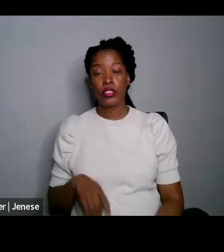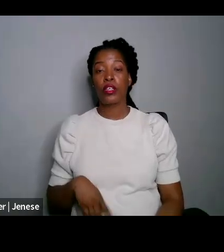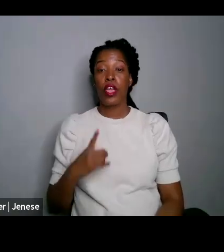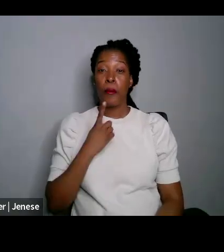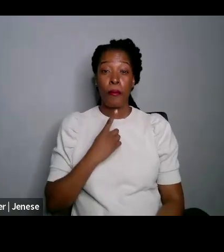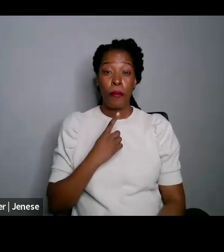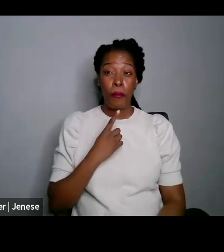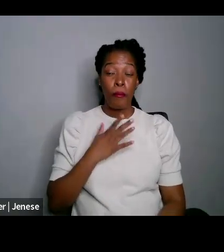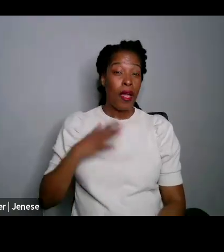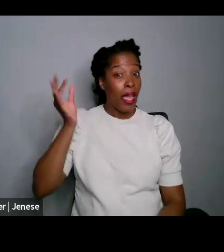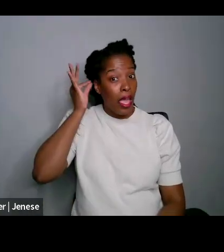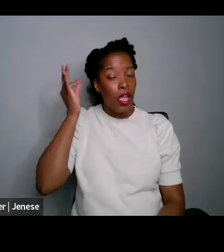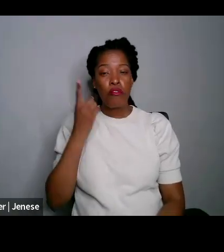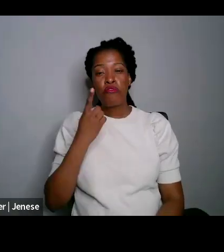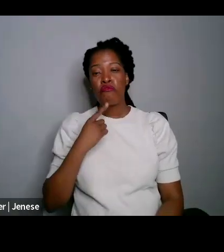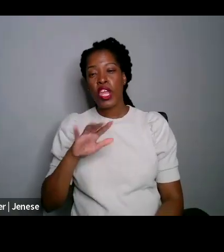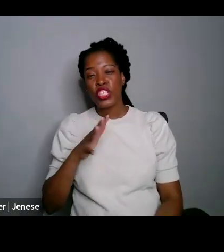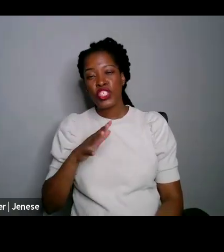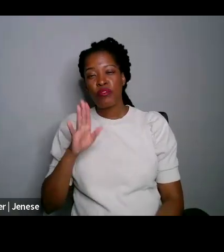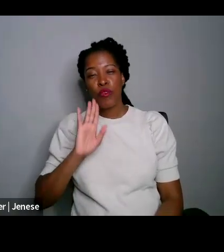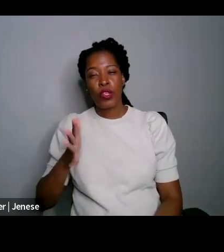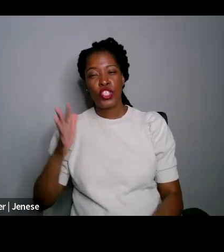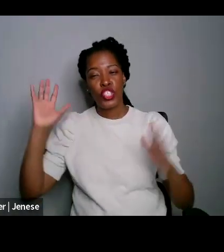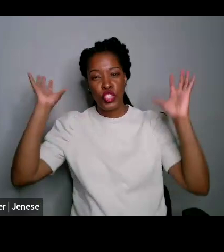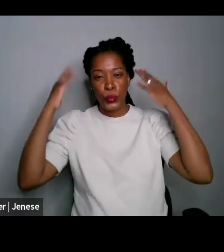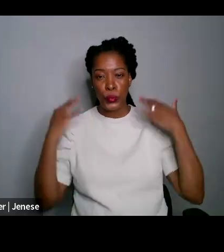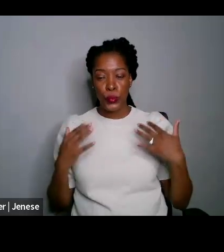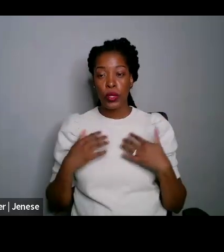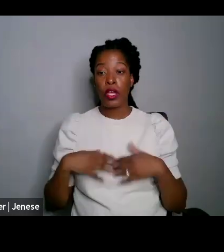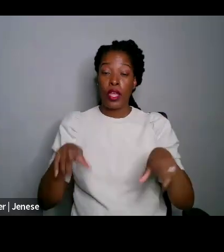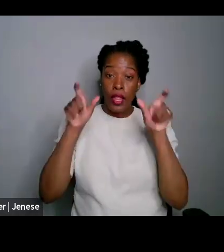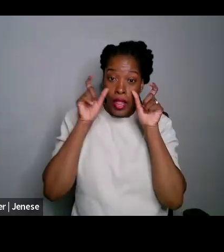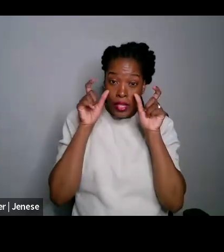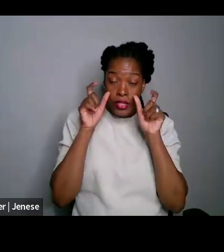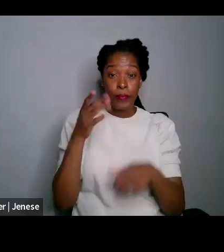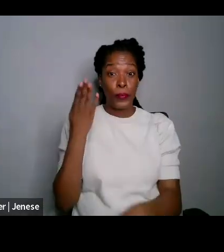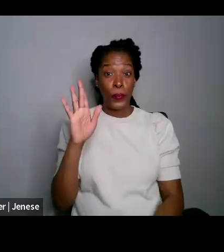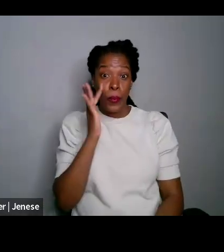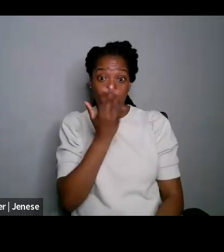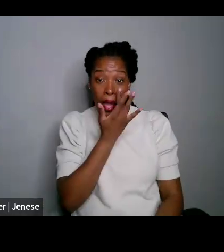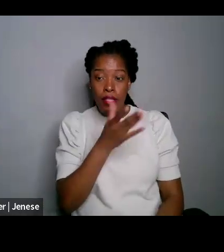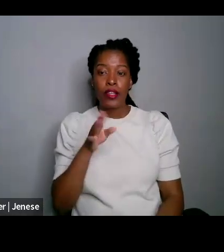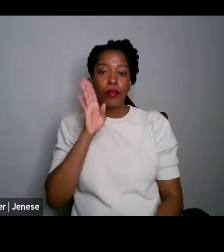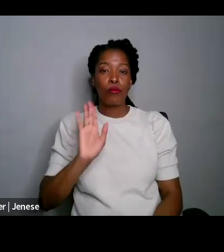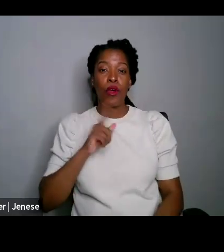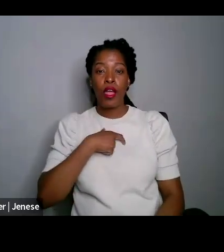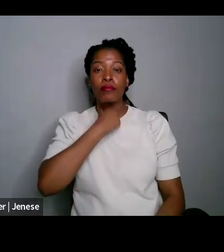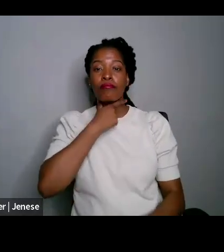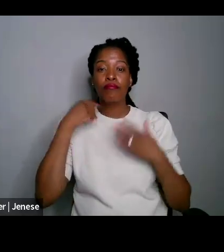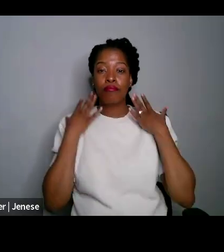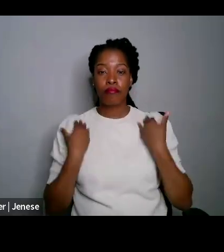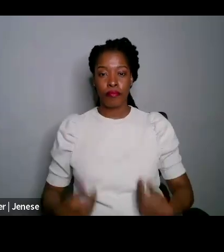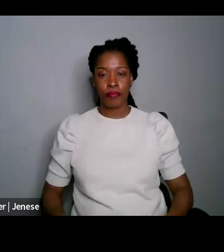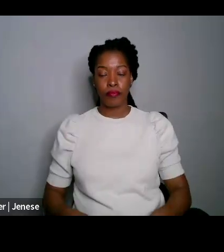hair, glasses, blue eyes, and I'm wearing a brown turtleneck. And I am the social media and